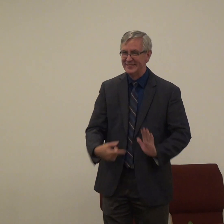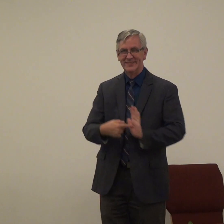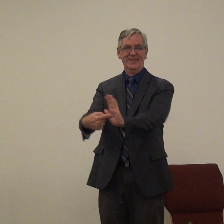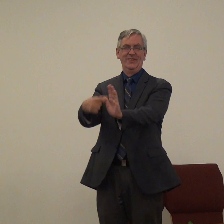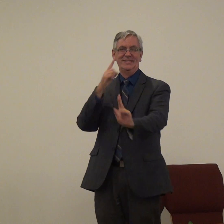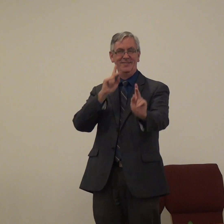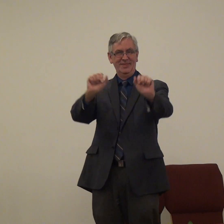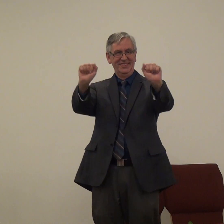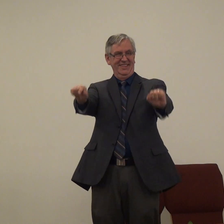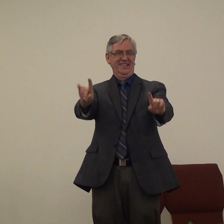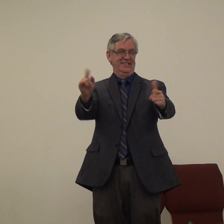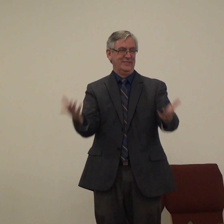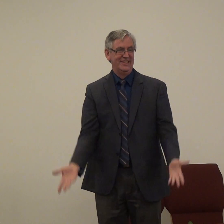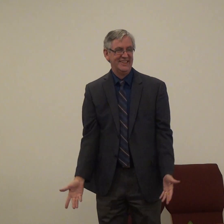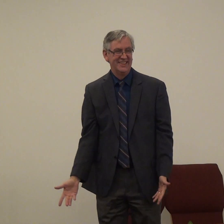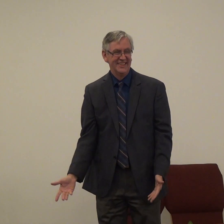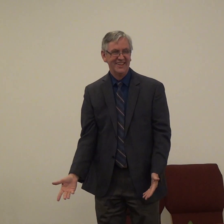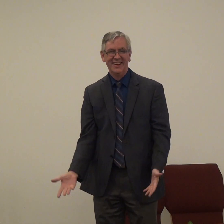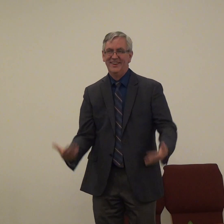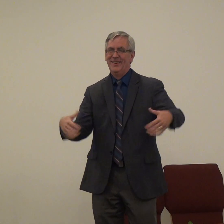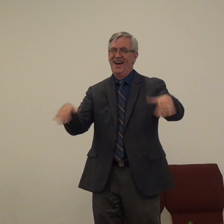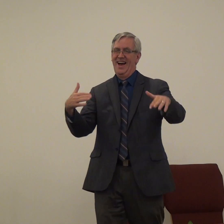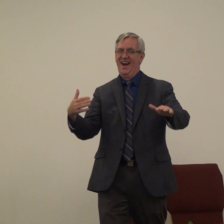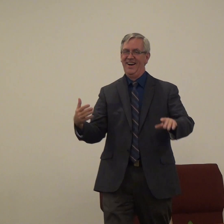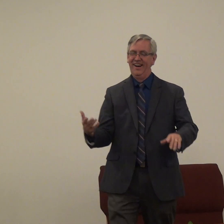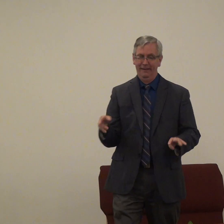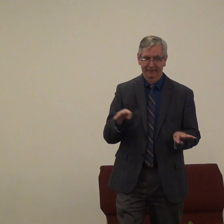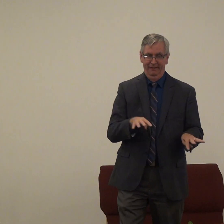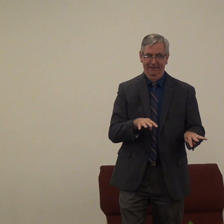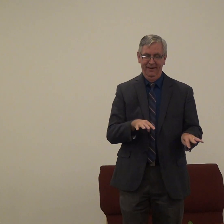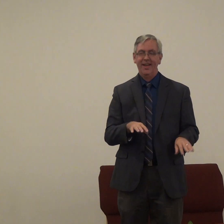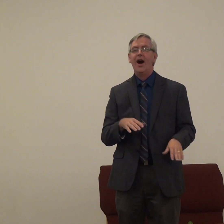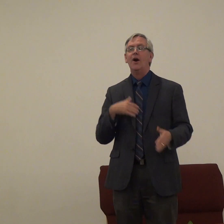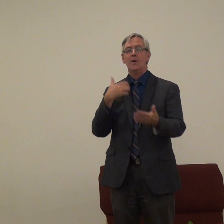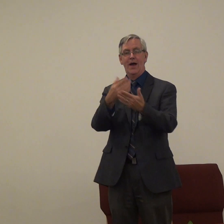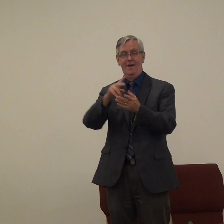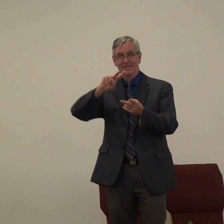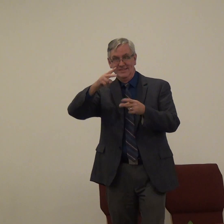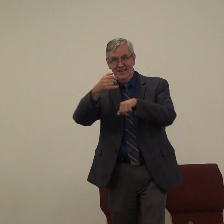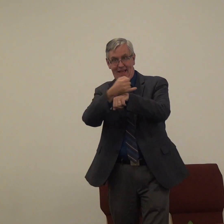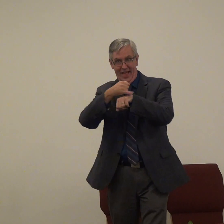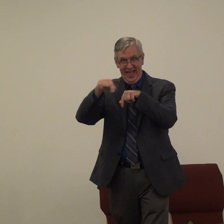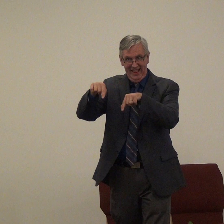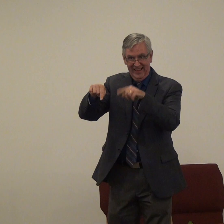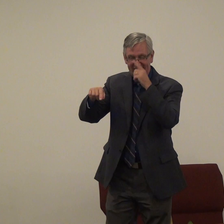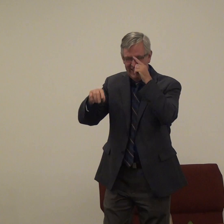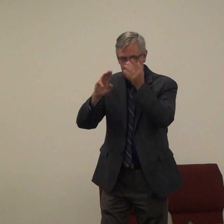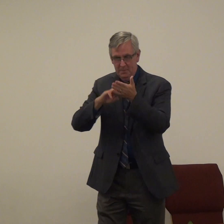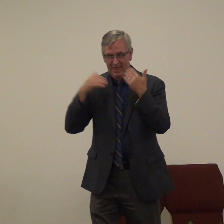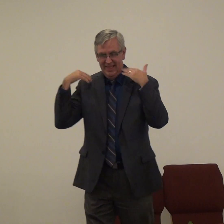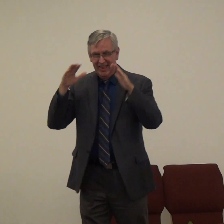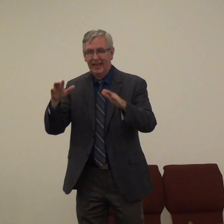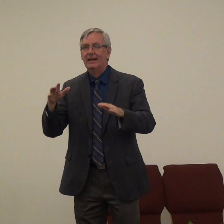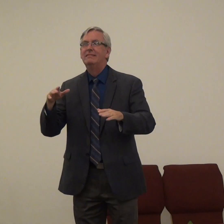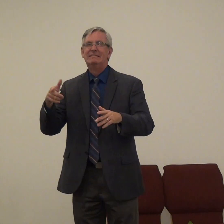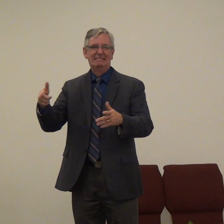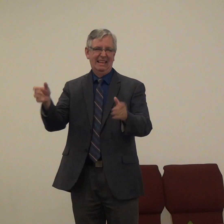exciting. It was a blessing. And my kids were showing that deaf people can do something. So we got over